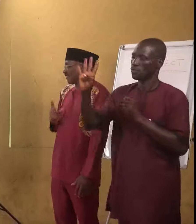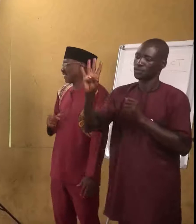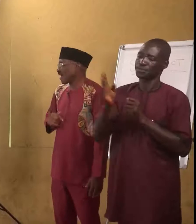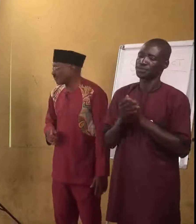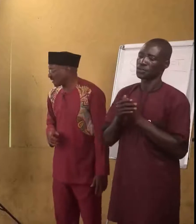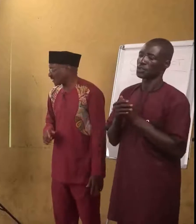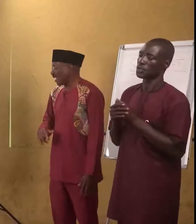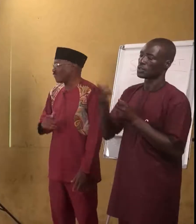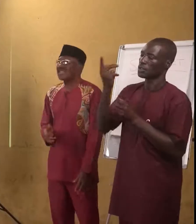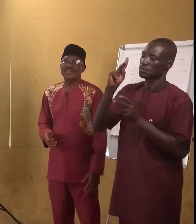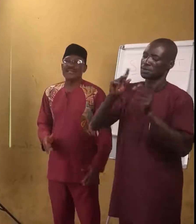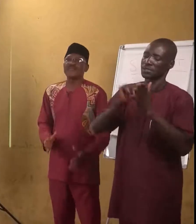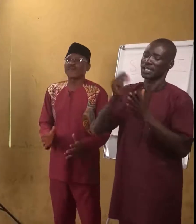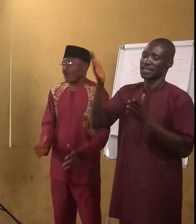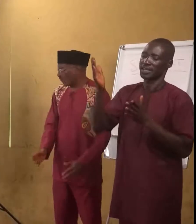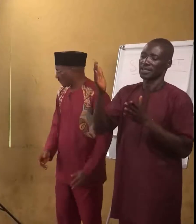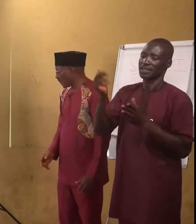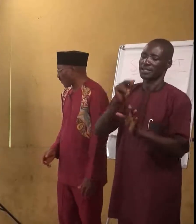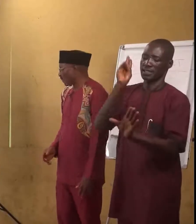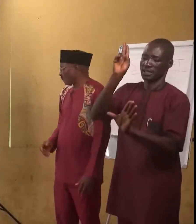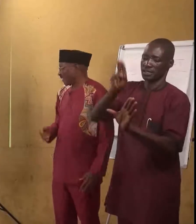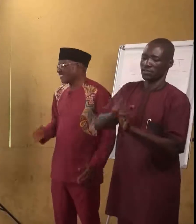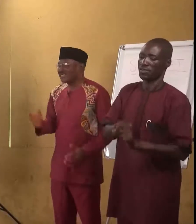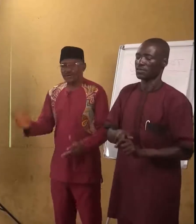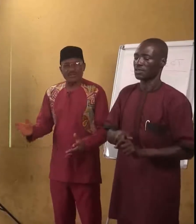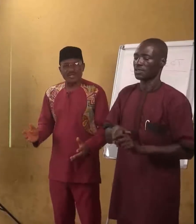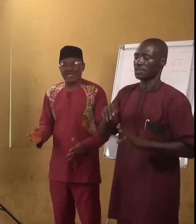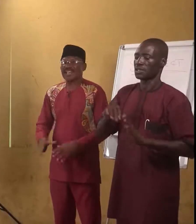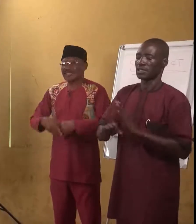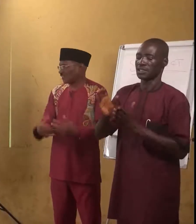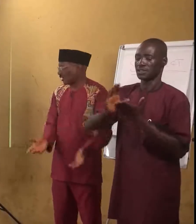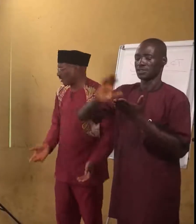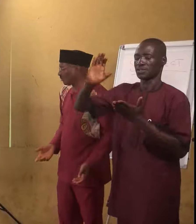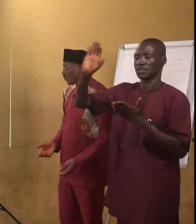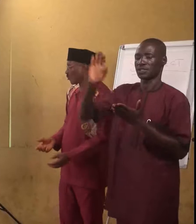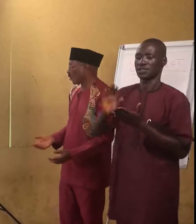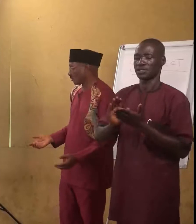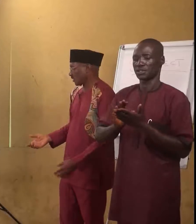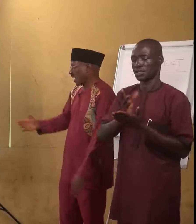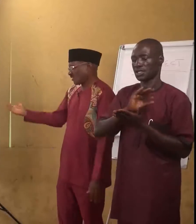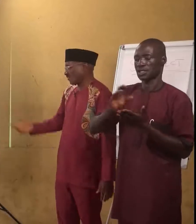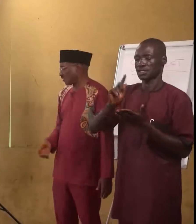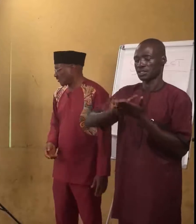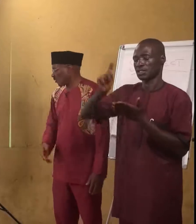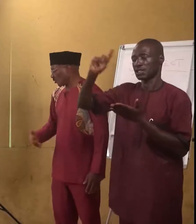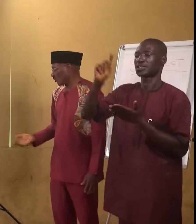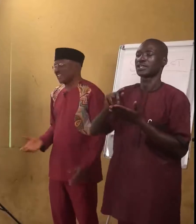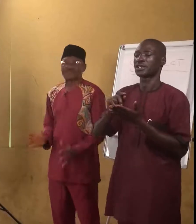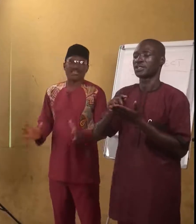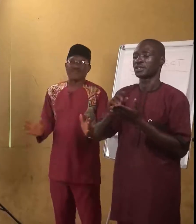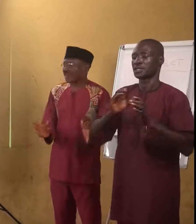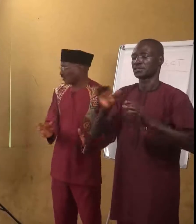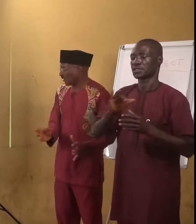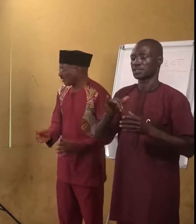4, the inhabitants are mainly involved in secondary and tertiary activities, such